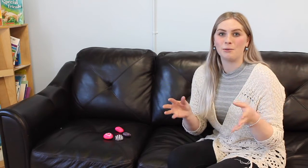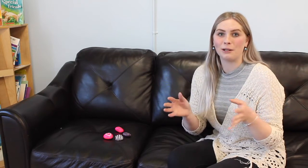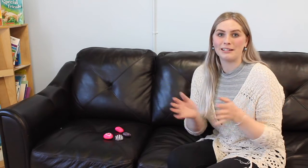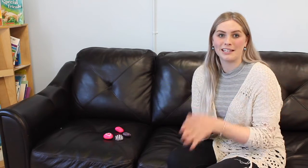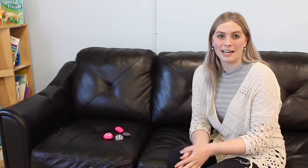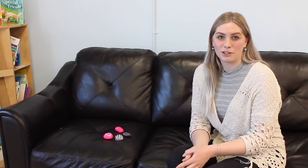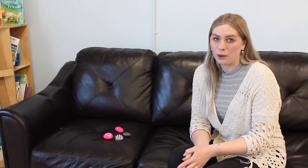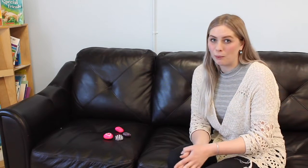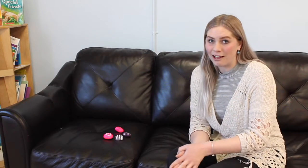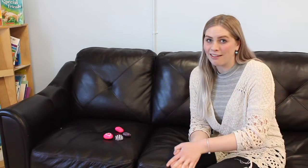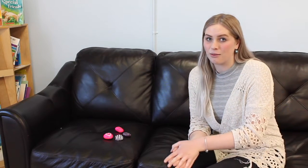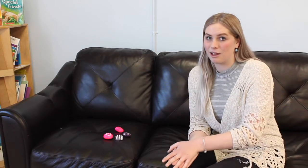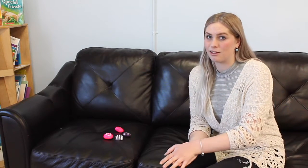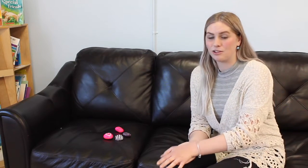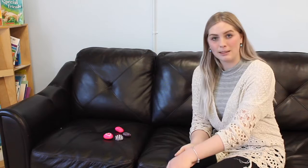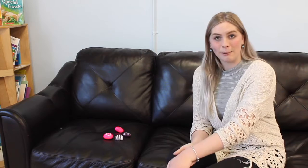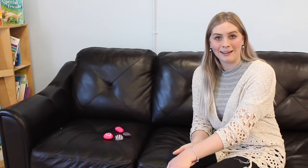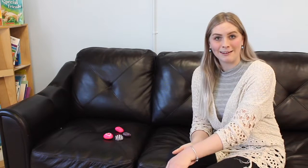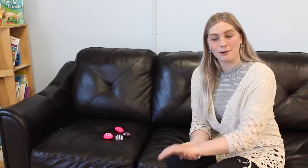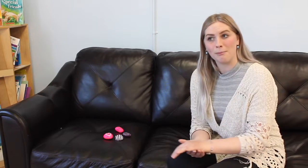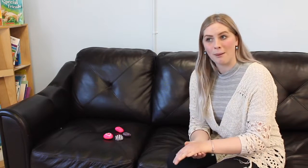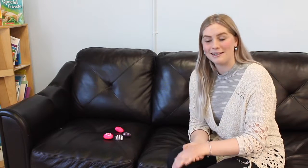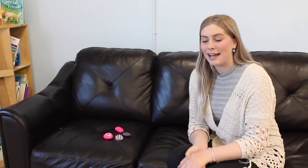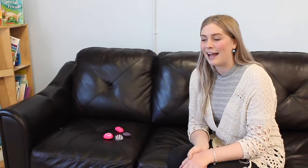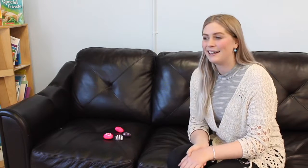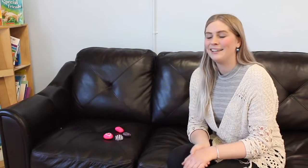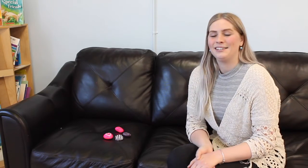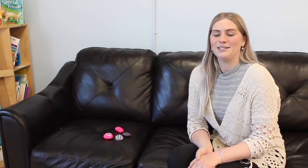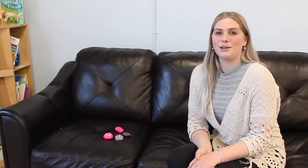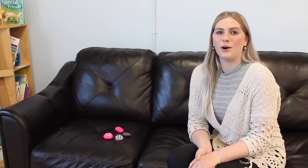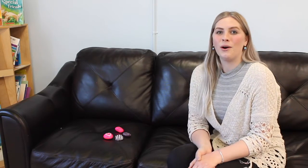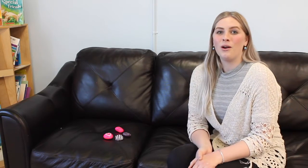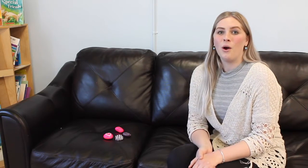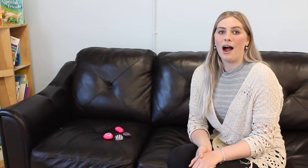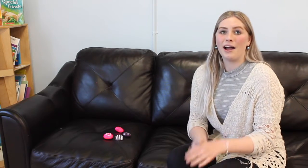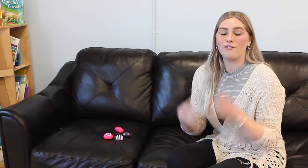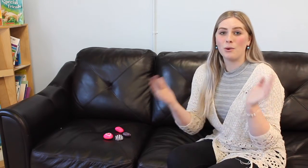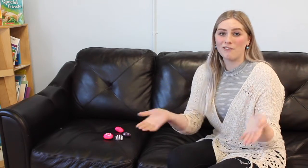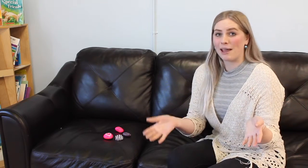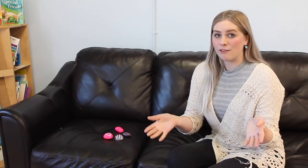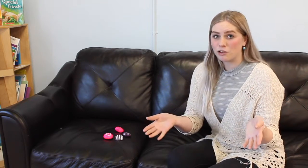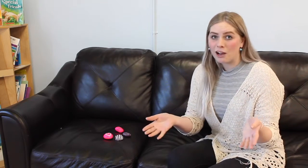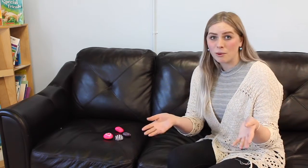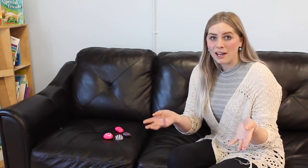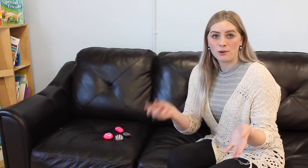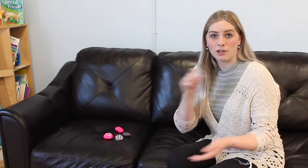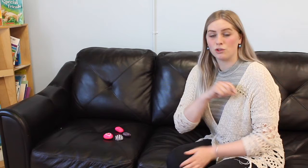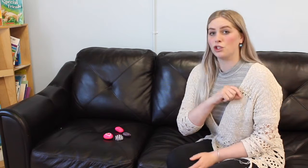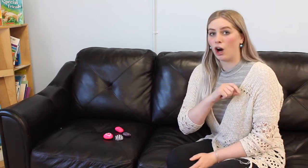play tic-tac-toe with your siblings or your mom and dad. So if you have a paved driveway, you can use chalk